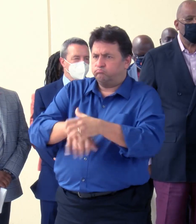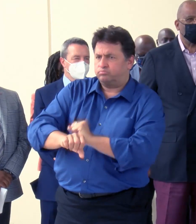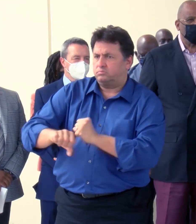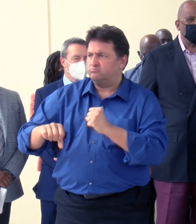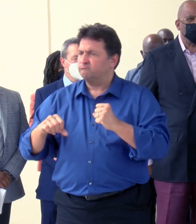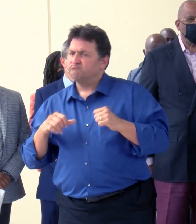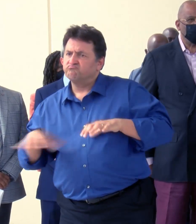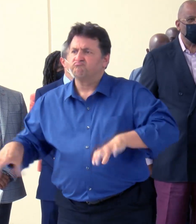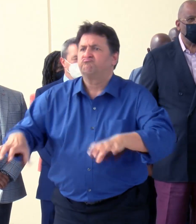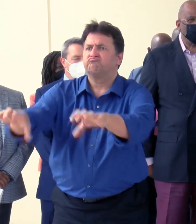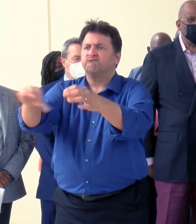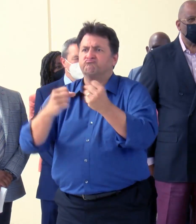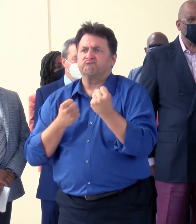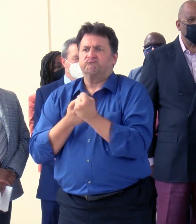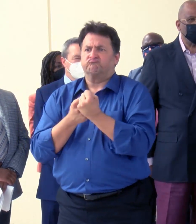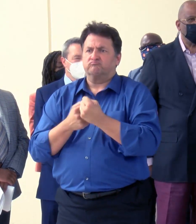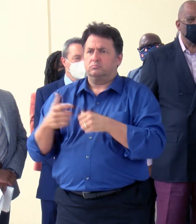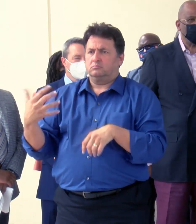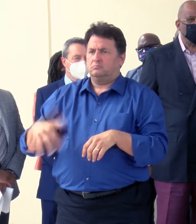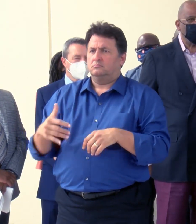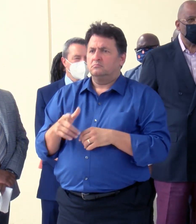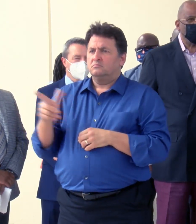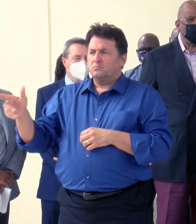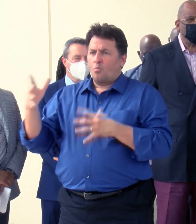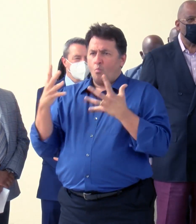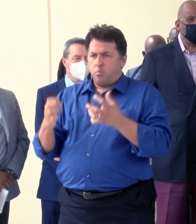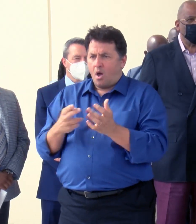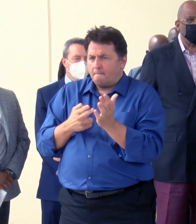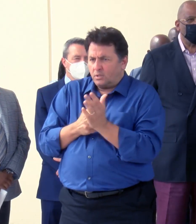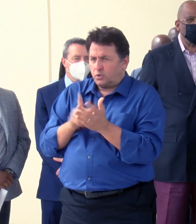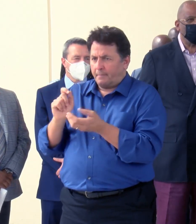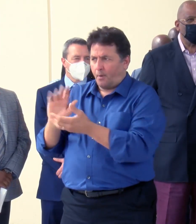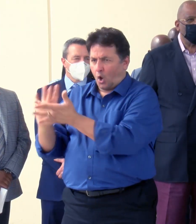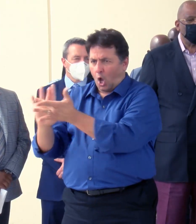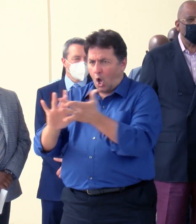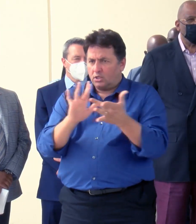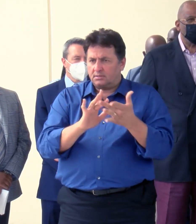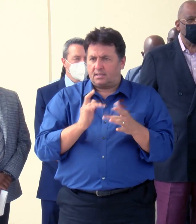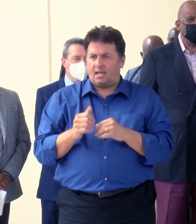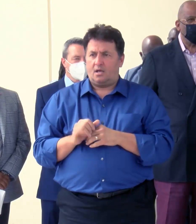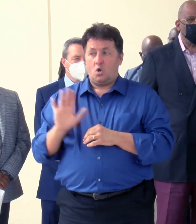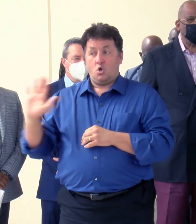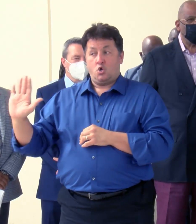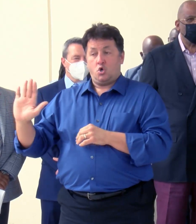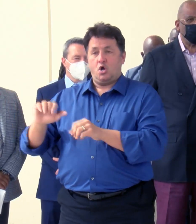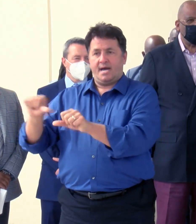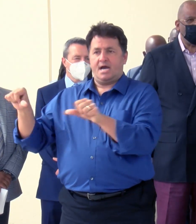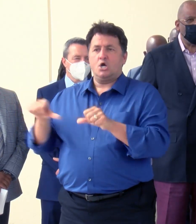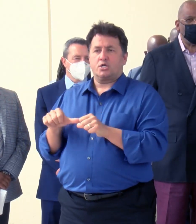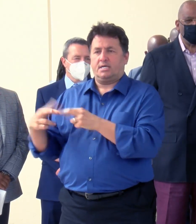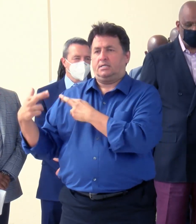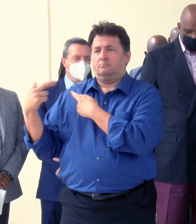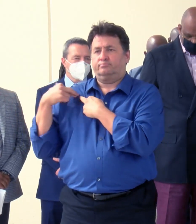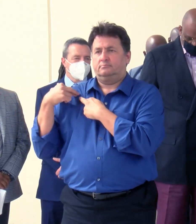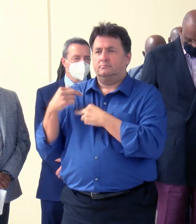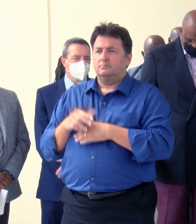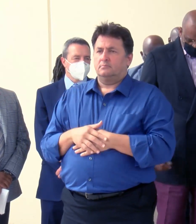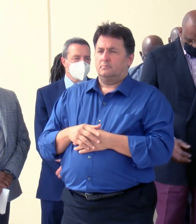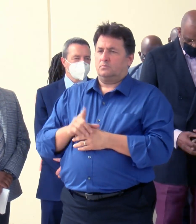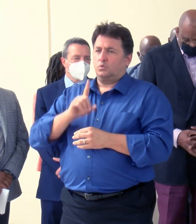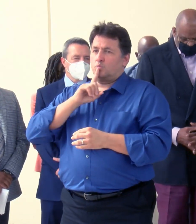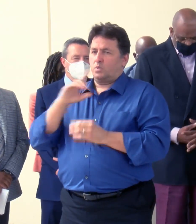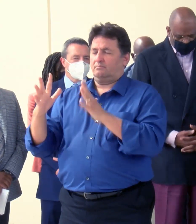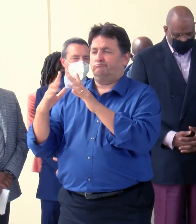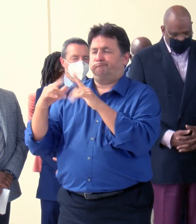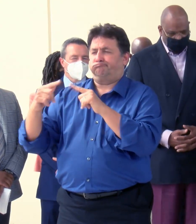we certainly reach out to people in her district. This is one of the most diverse districts in the city of Houston, and it's one of